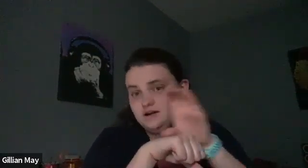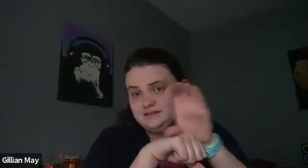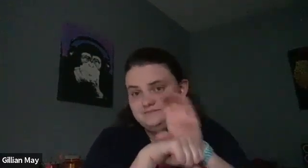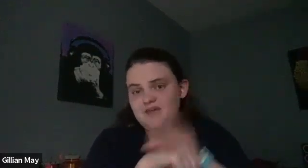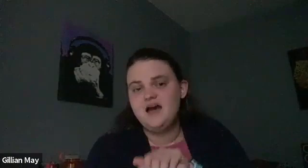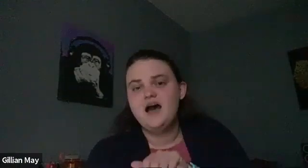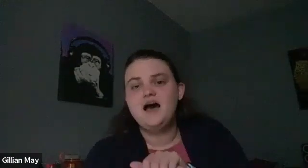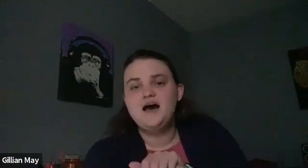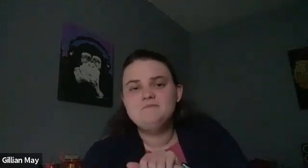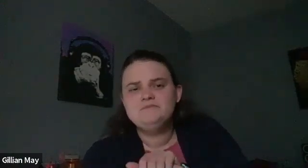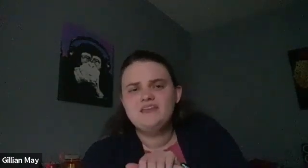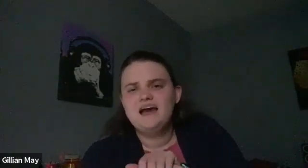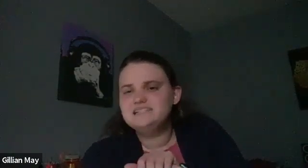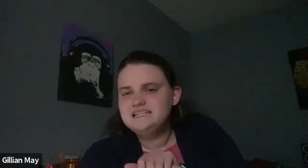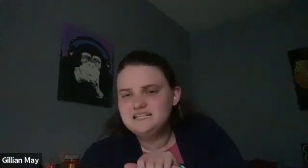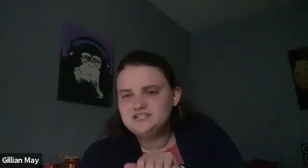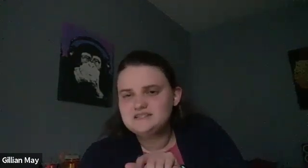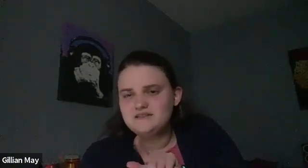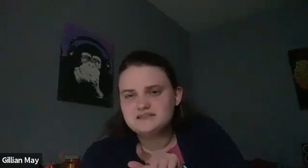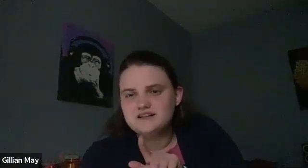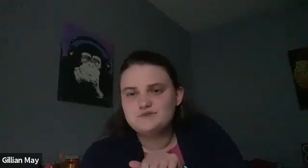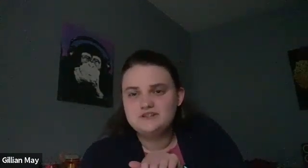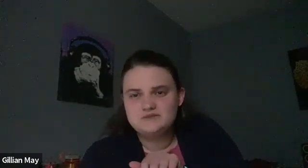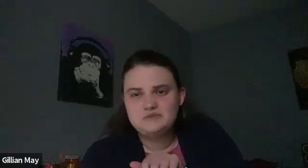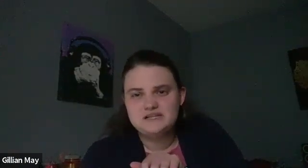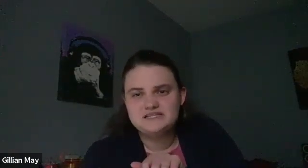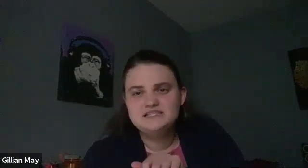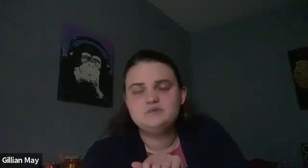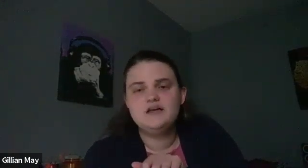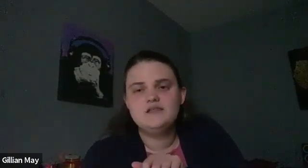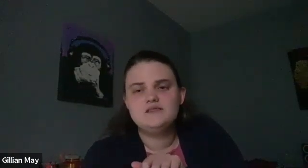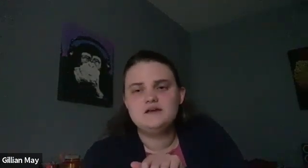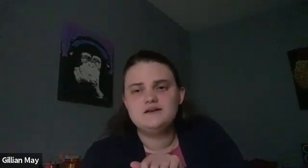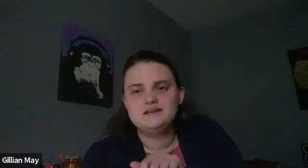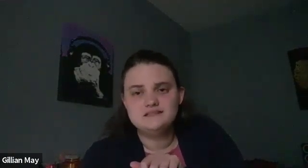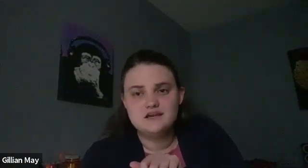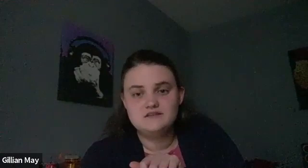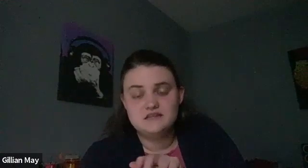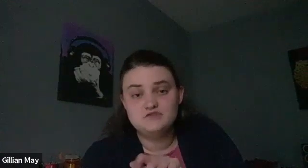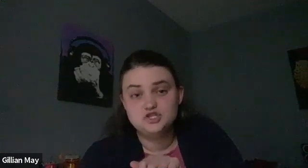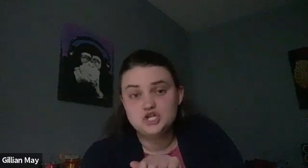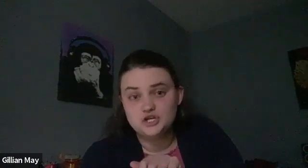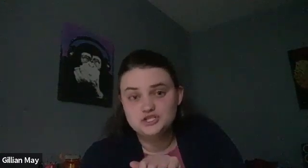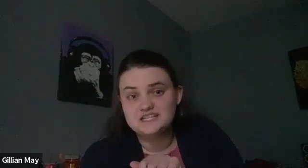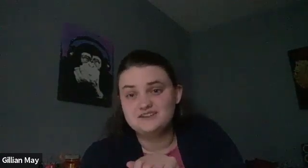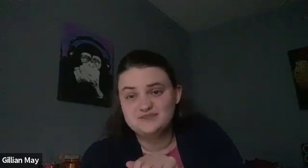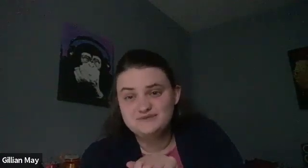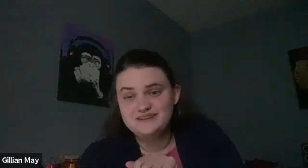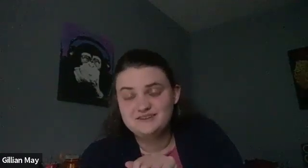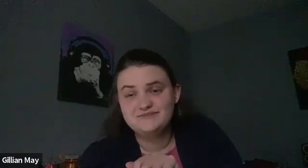Chocolate. I didn't teach this the last class when we talked about places, but there is a sign. The sign for church is also very